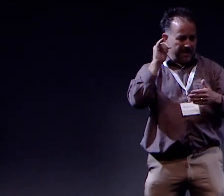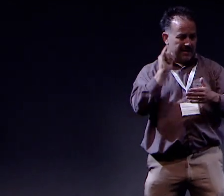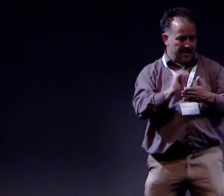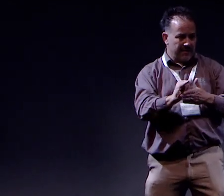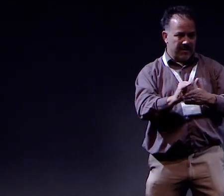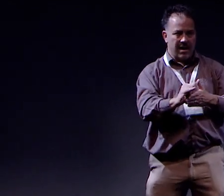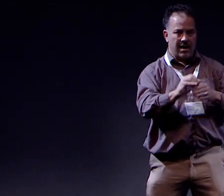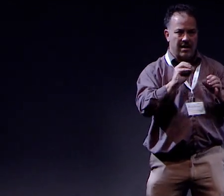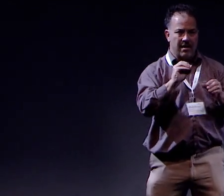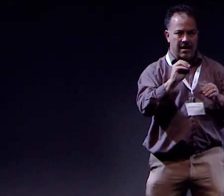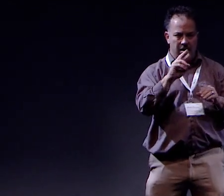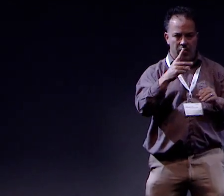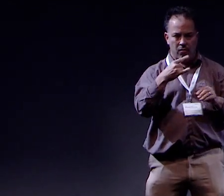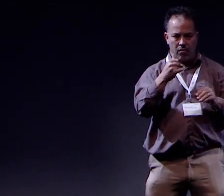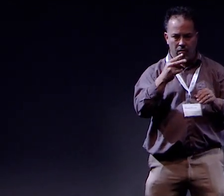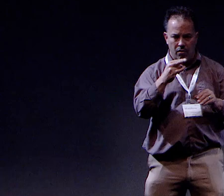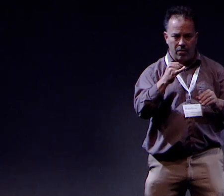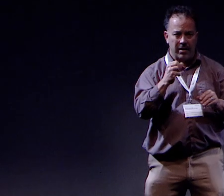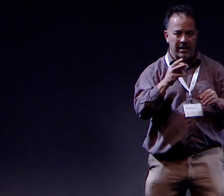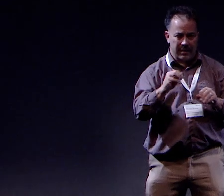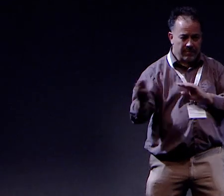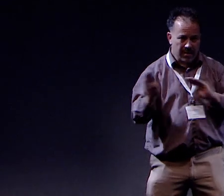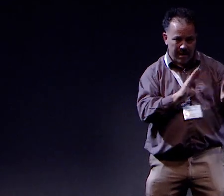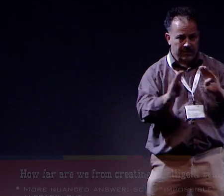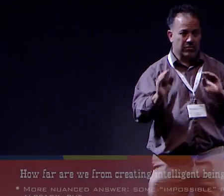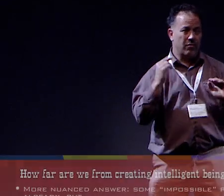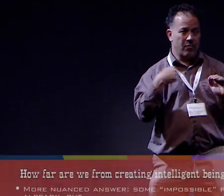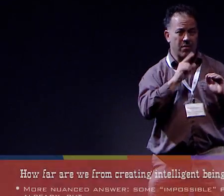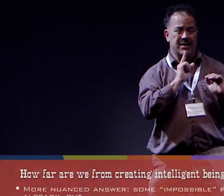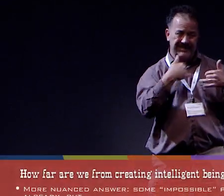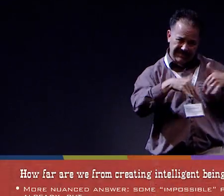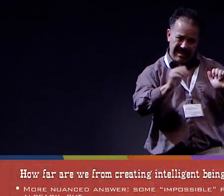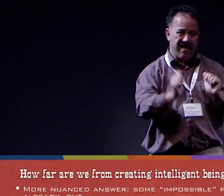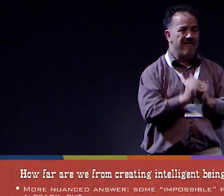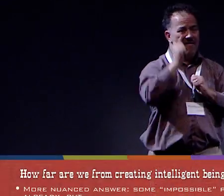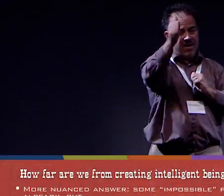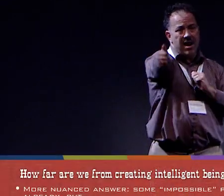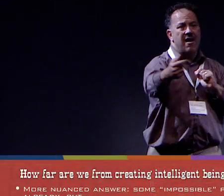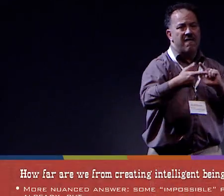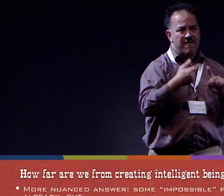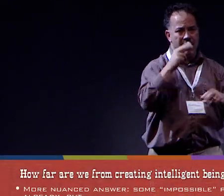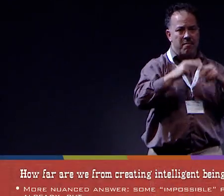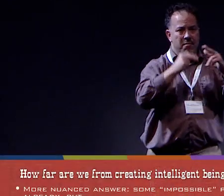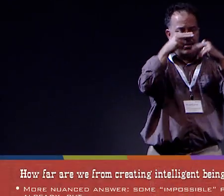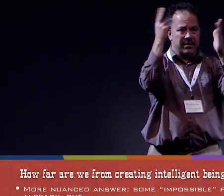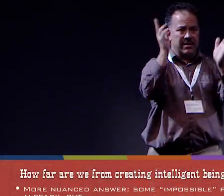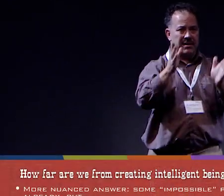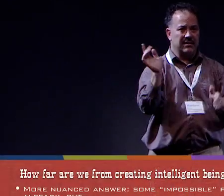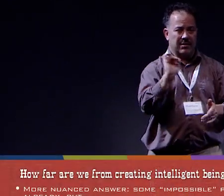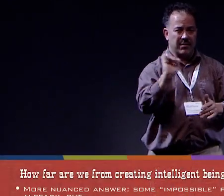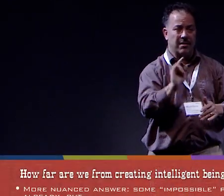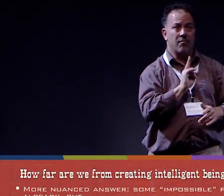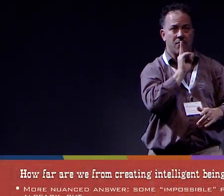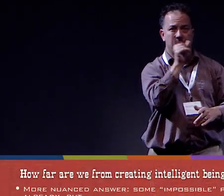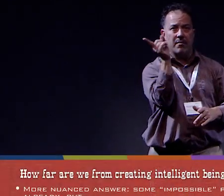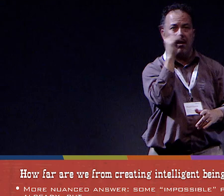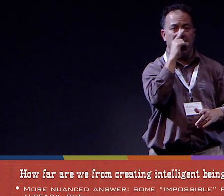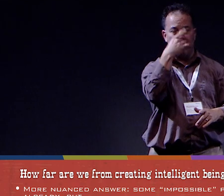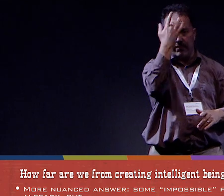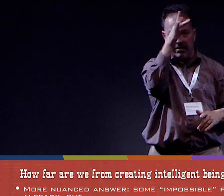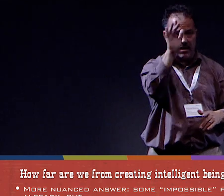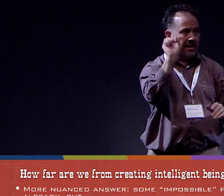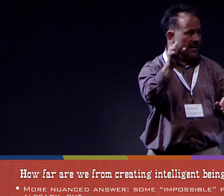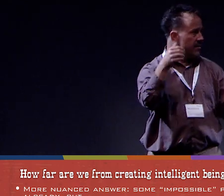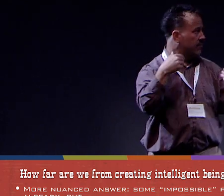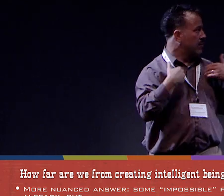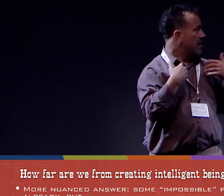So we're still some significant distance from building something that would really be artificial intelligence. Yes, we have machine